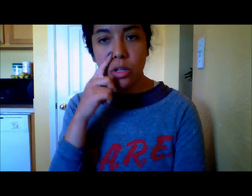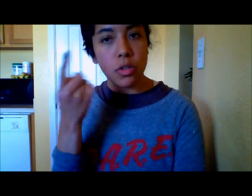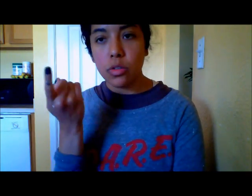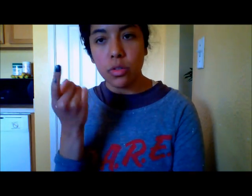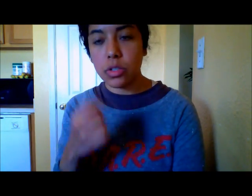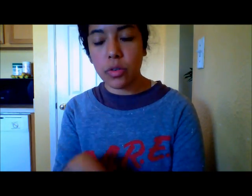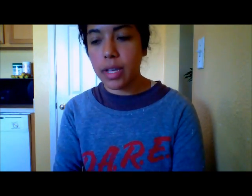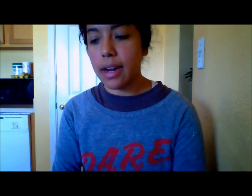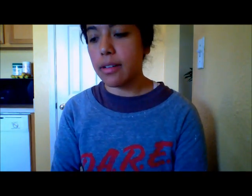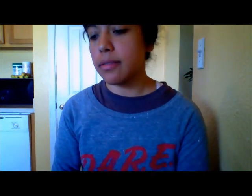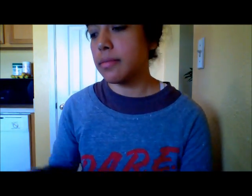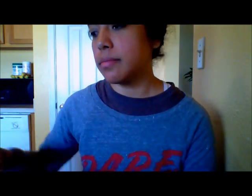Don't care.